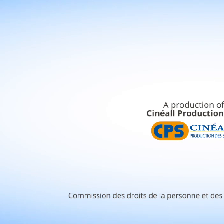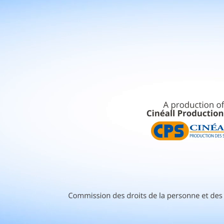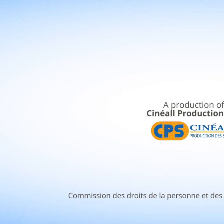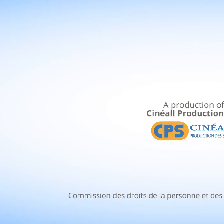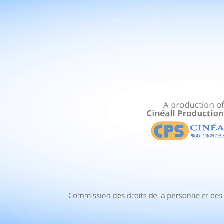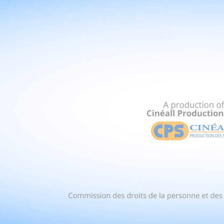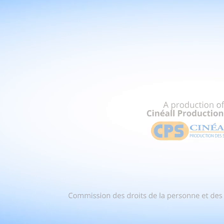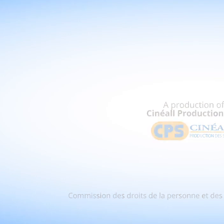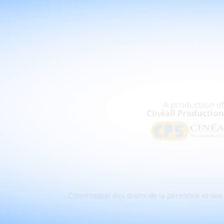Thank you. you. Thank you. You